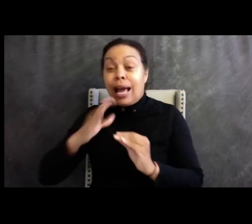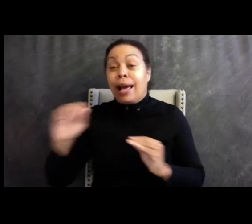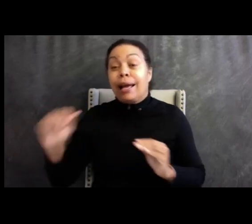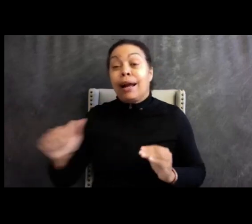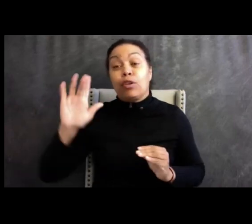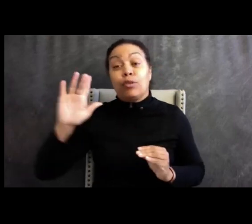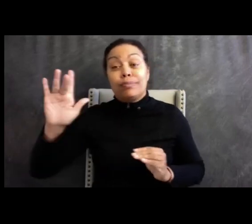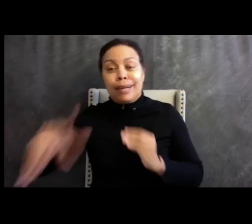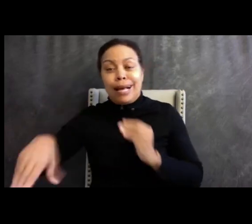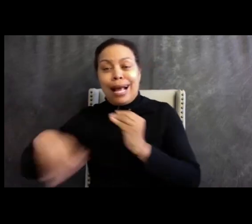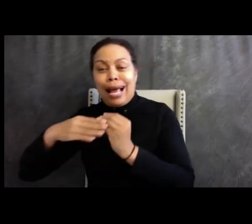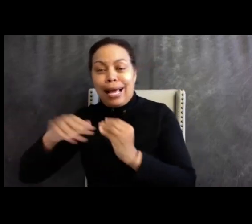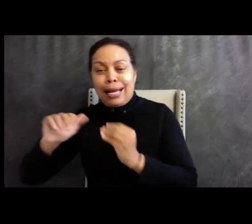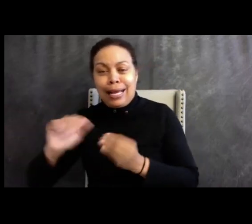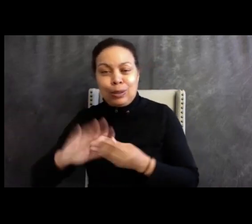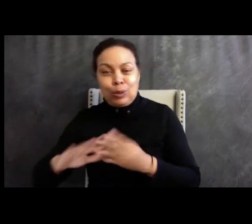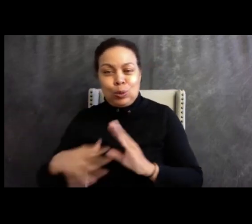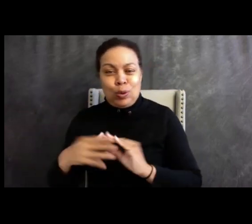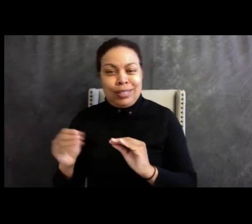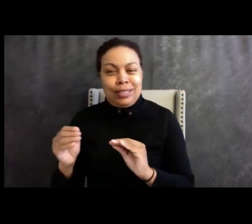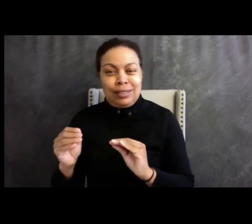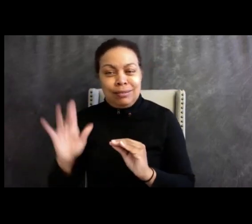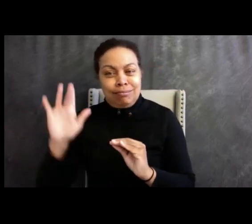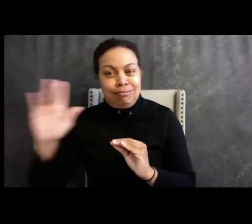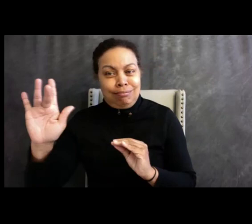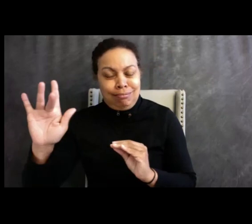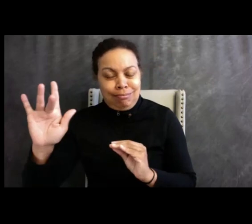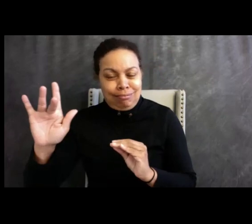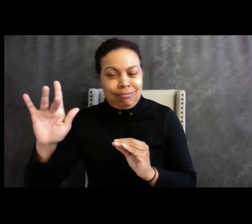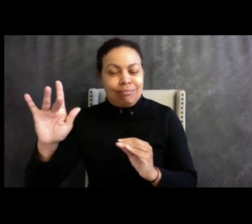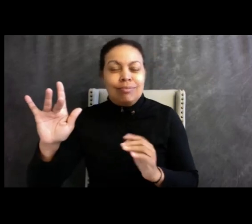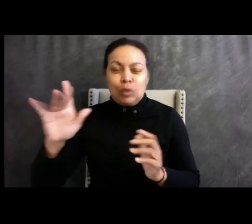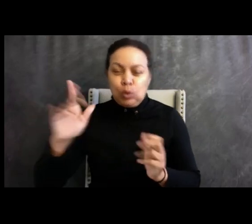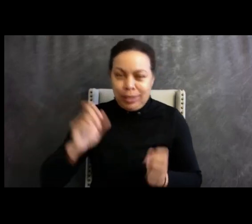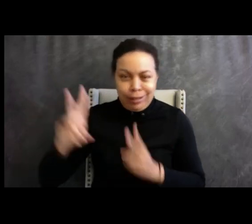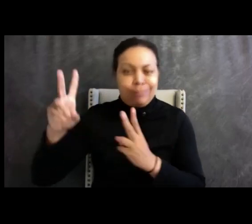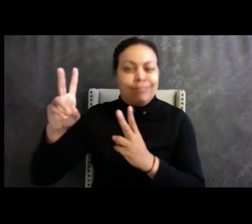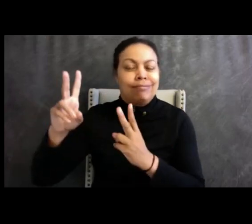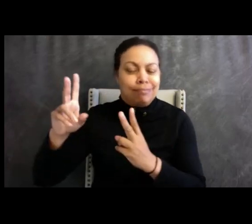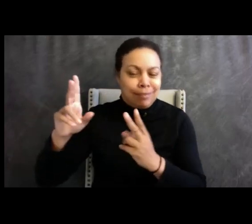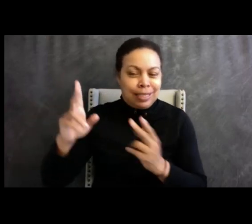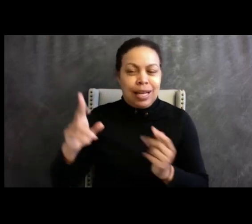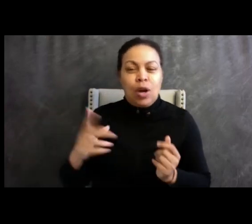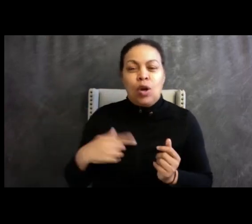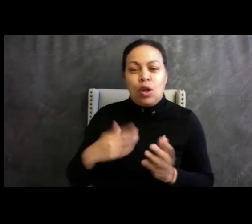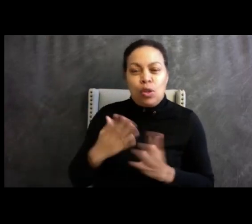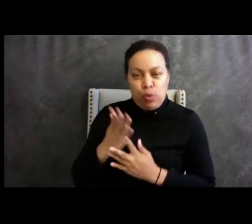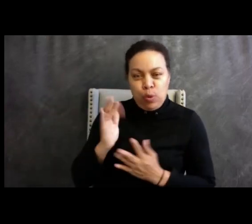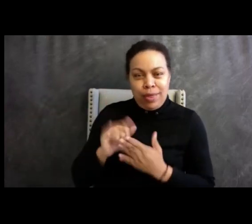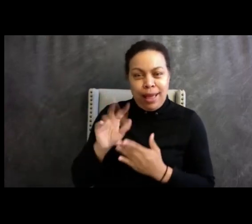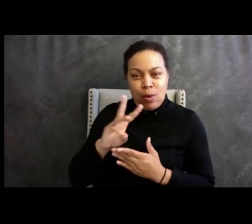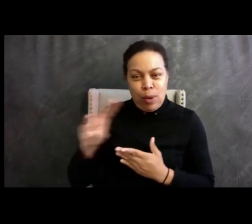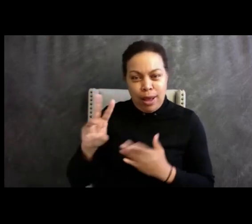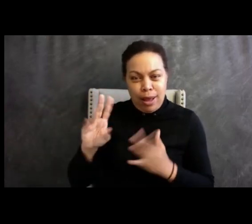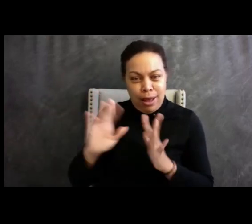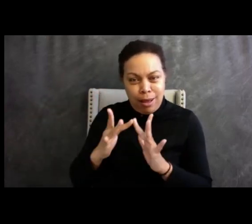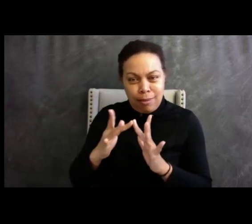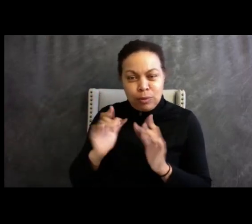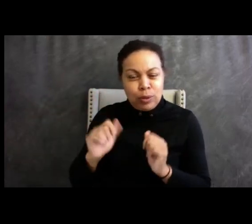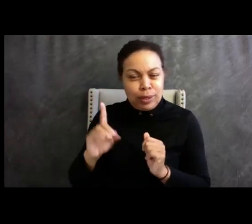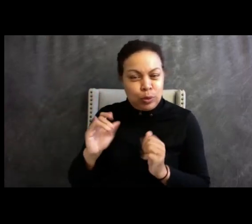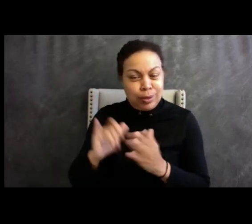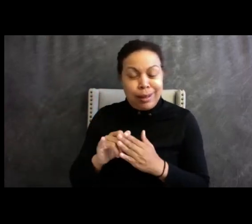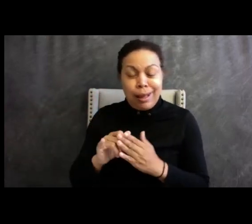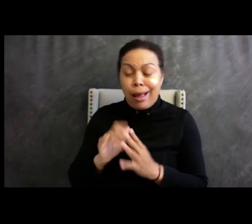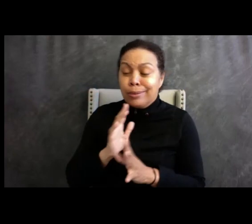do those a few different ways. One is through the website, and the browser will take you to a space where you can record and listen